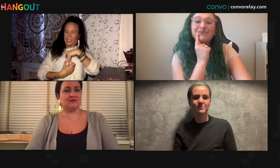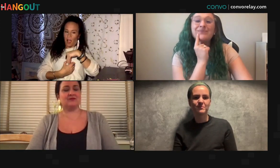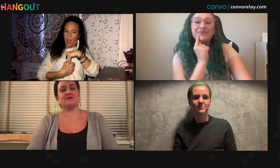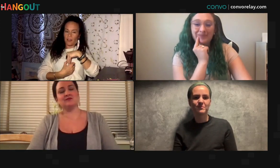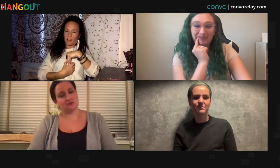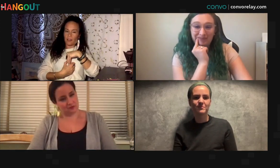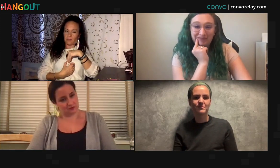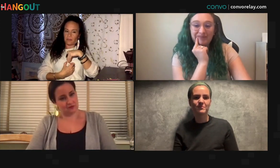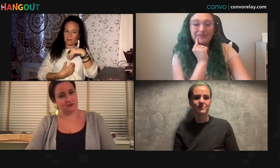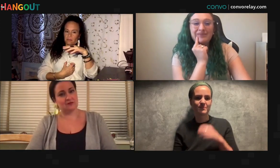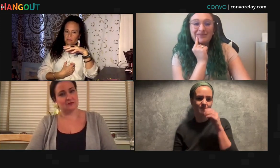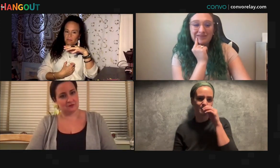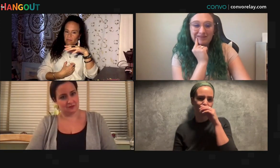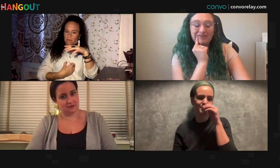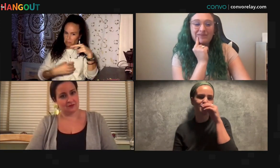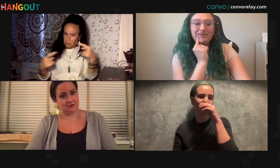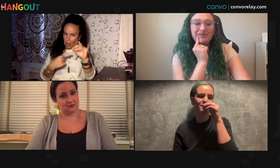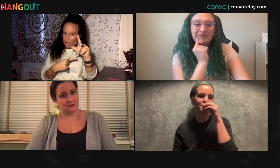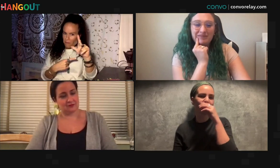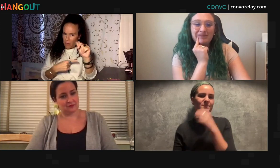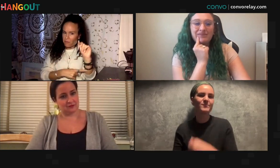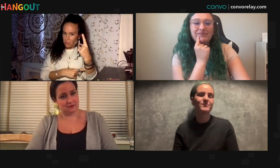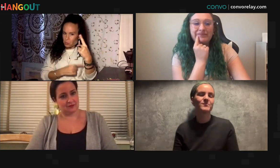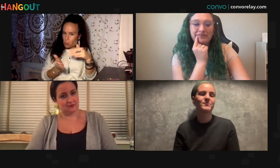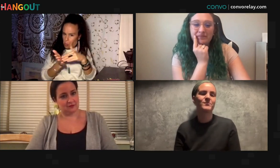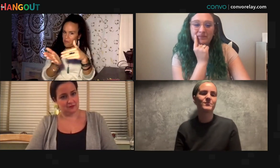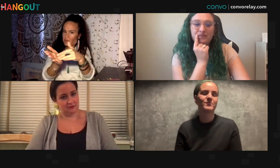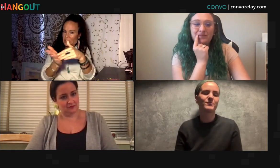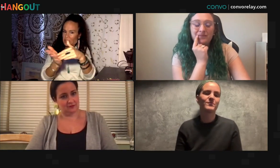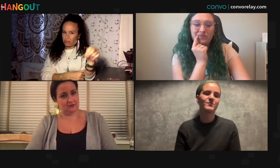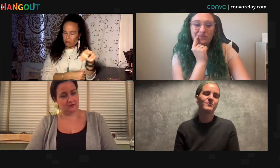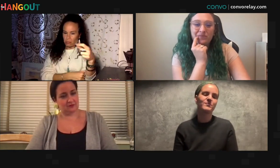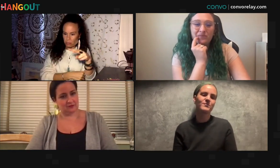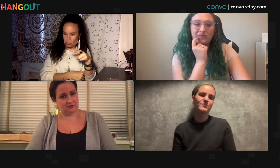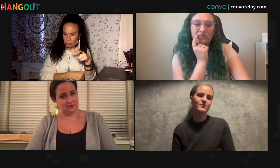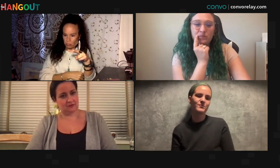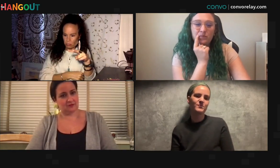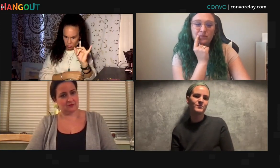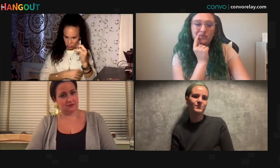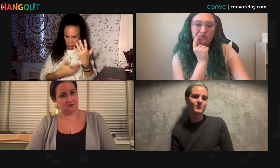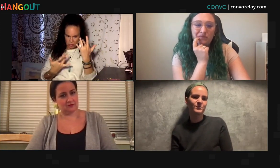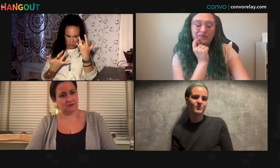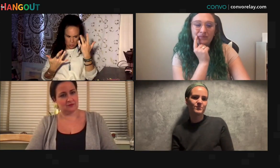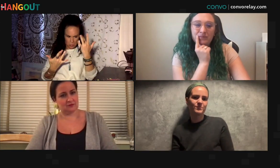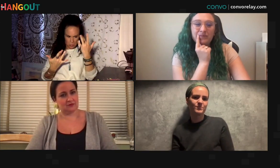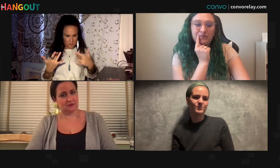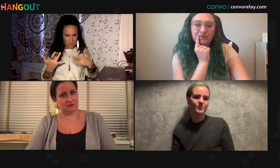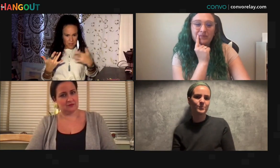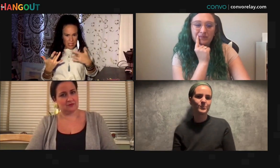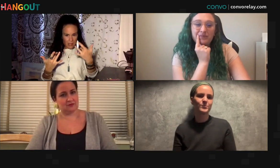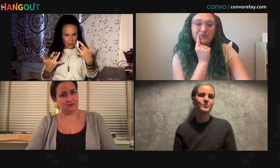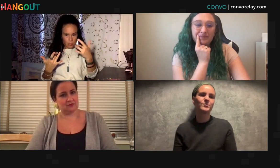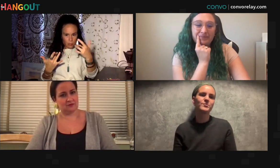looking internally in our inner child, and these things can be painful at first, of course. Looking